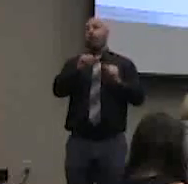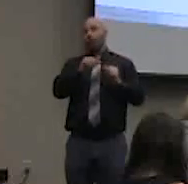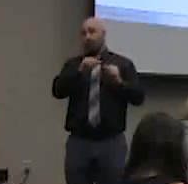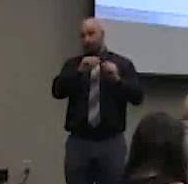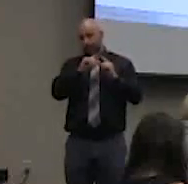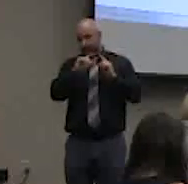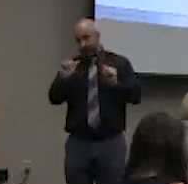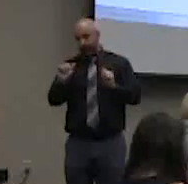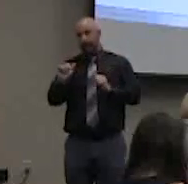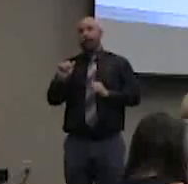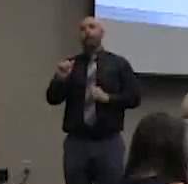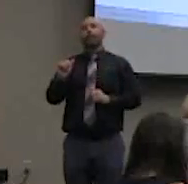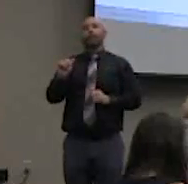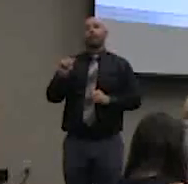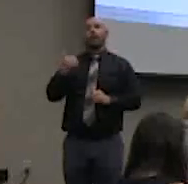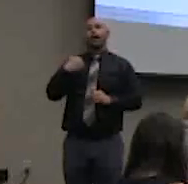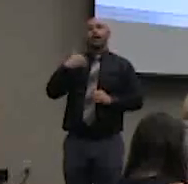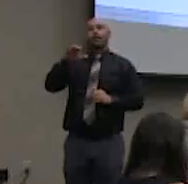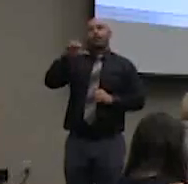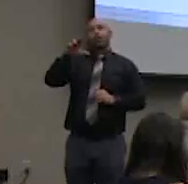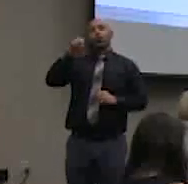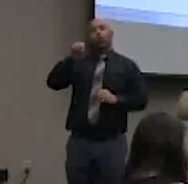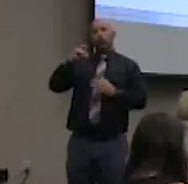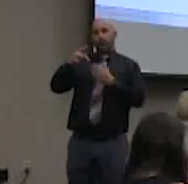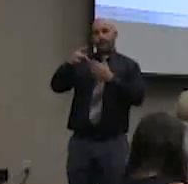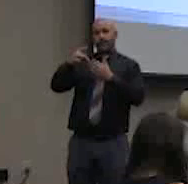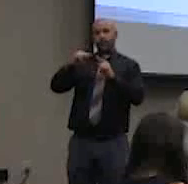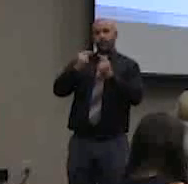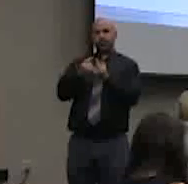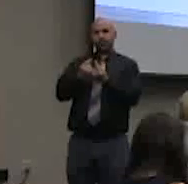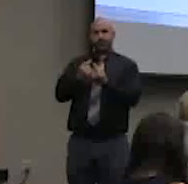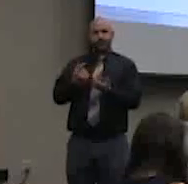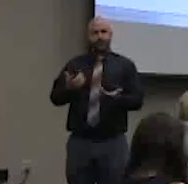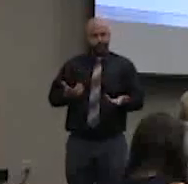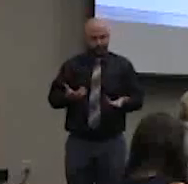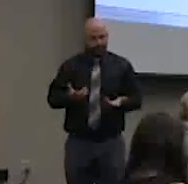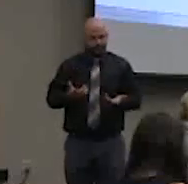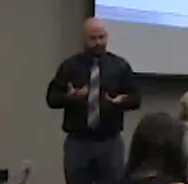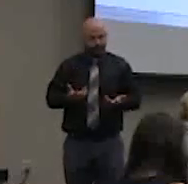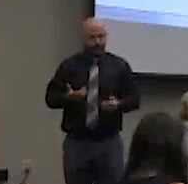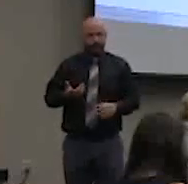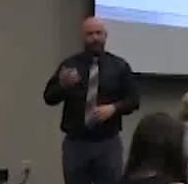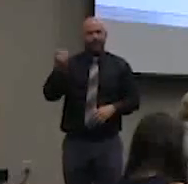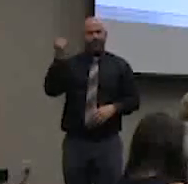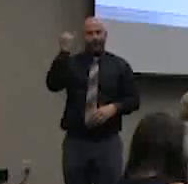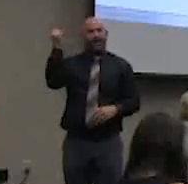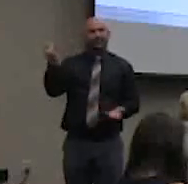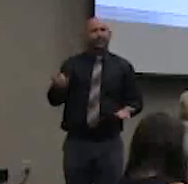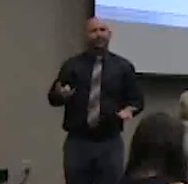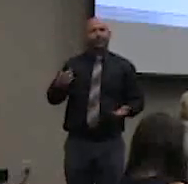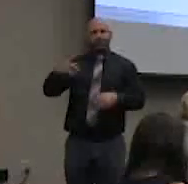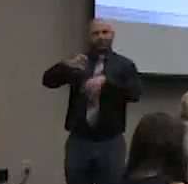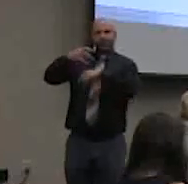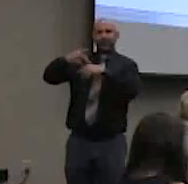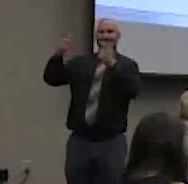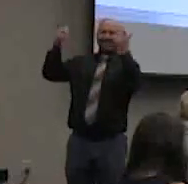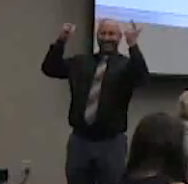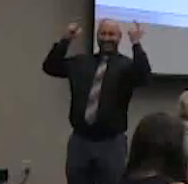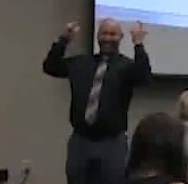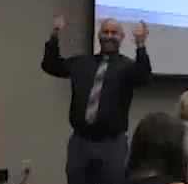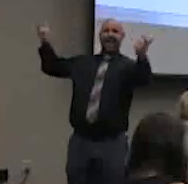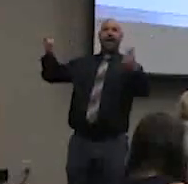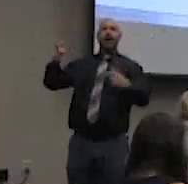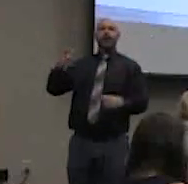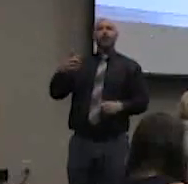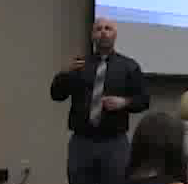also had what we call the core leadership team, because you can imagine in a parish the size of Jefferson, when our collaborative comes together,